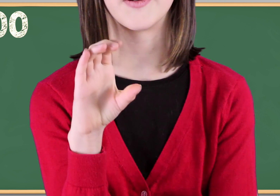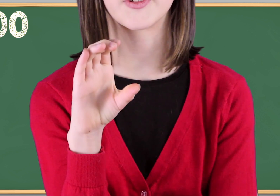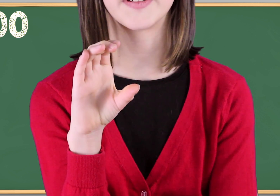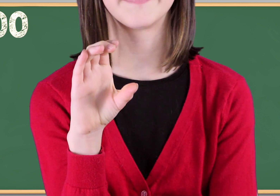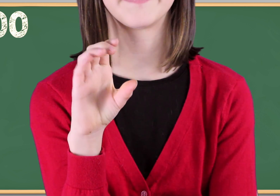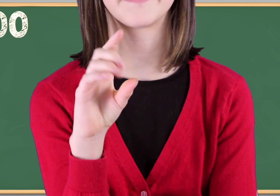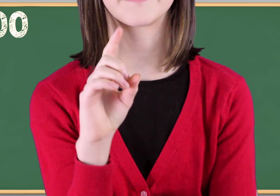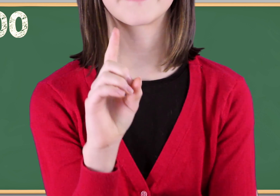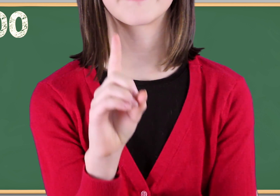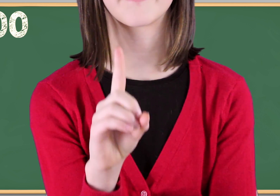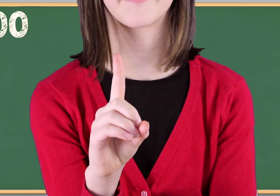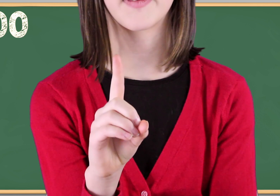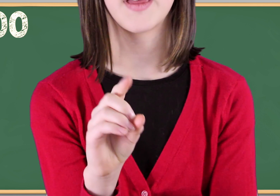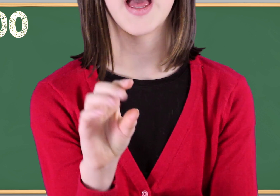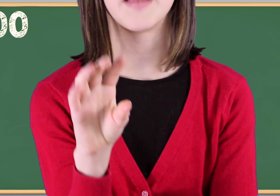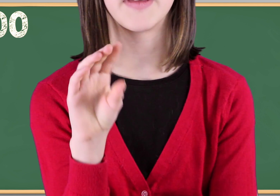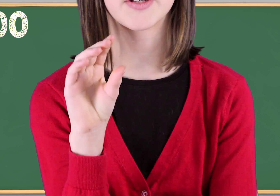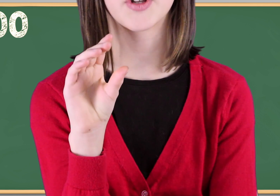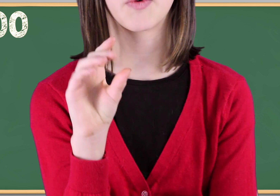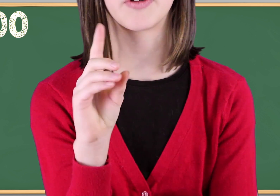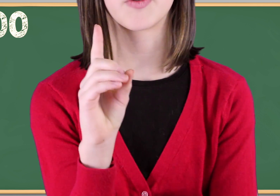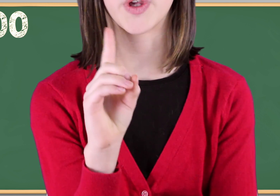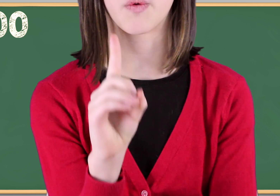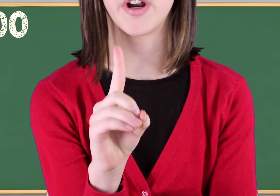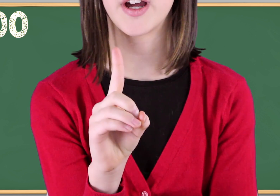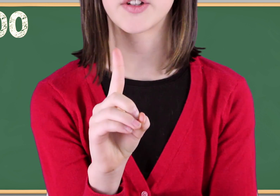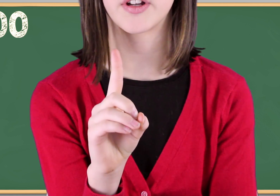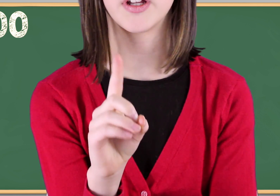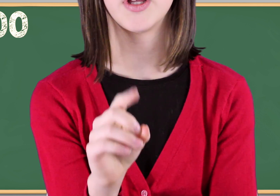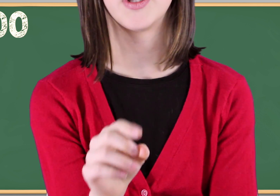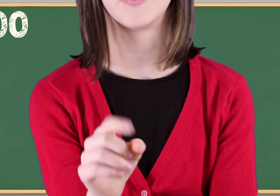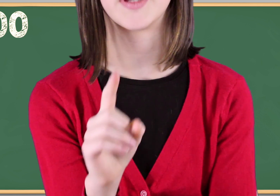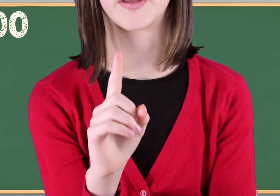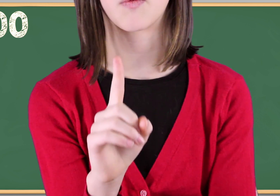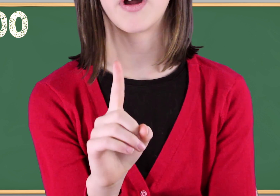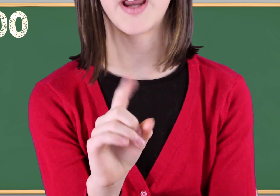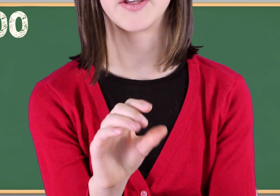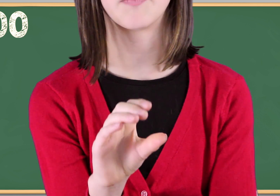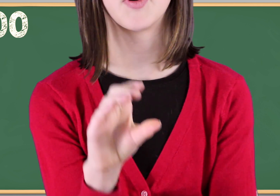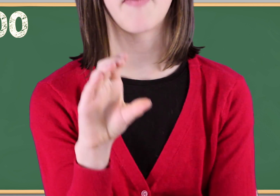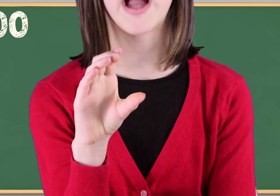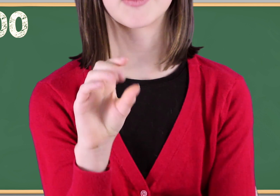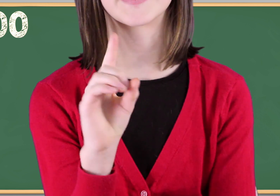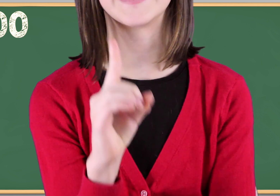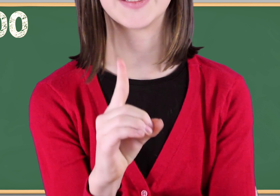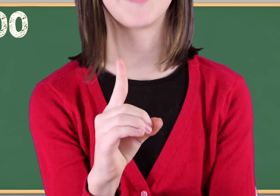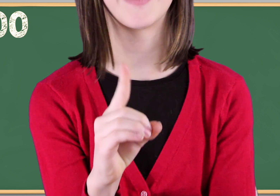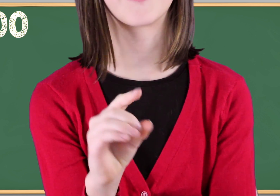100. And make sure when you're doing your 100, you take your 1 and you pull back just a little bit for the